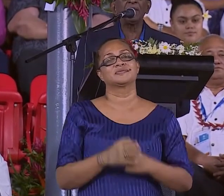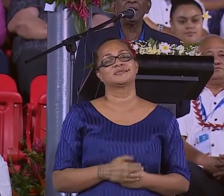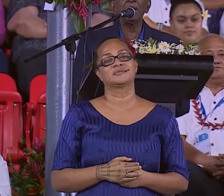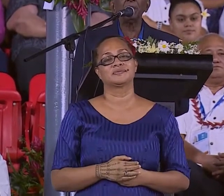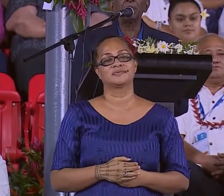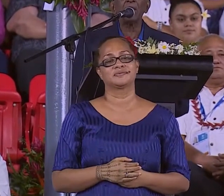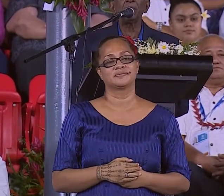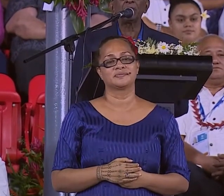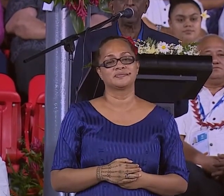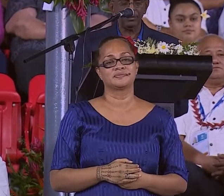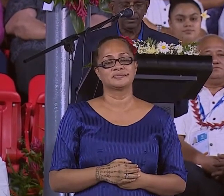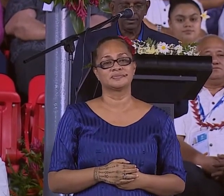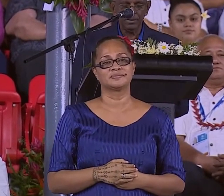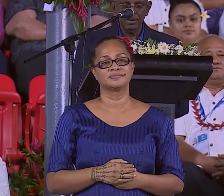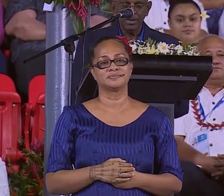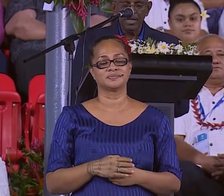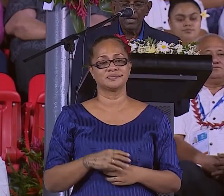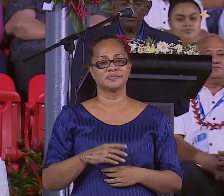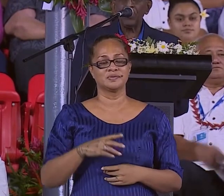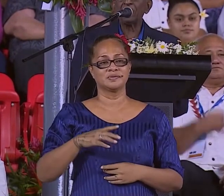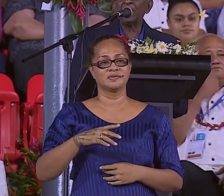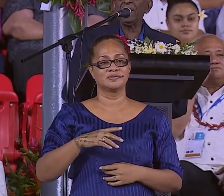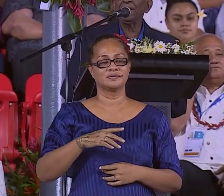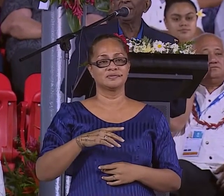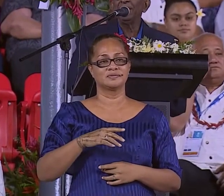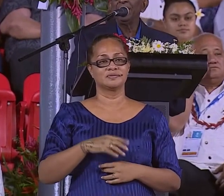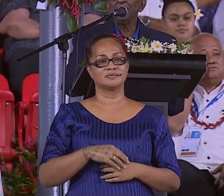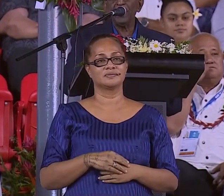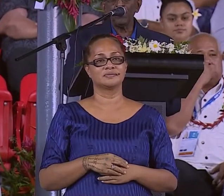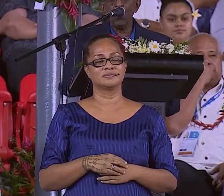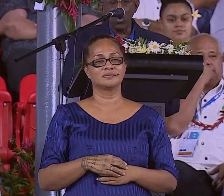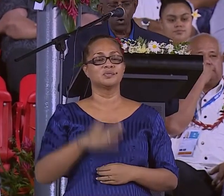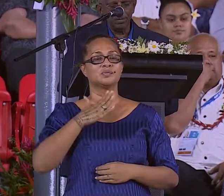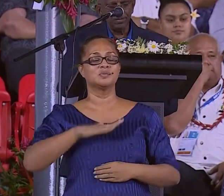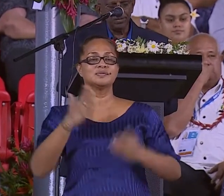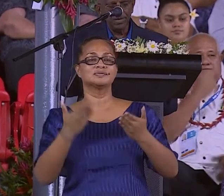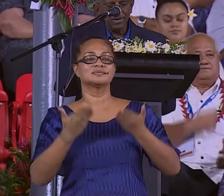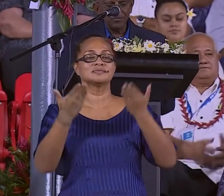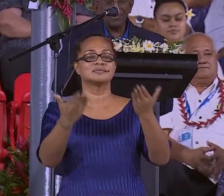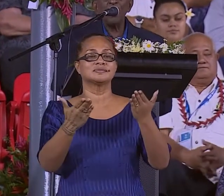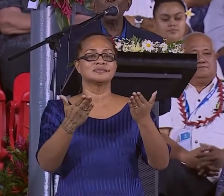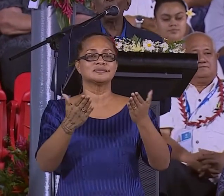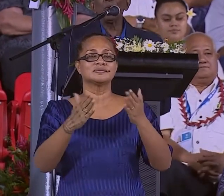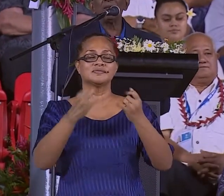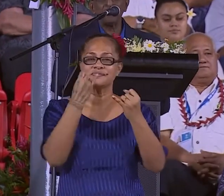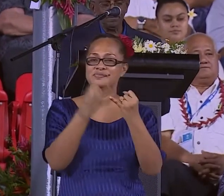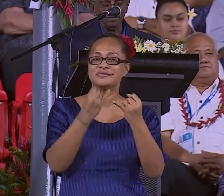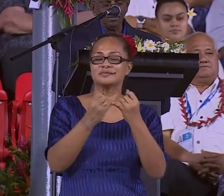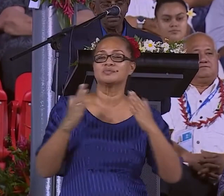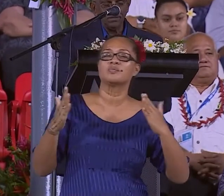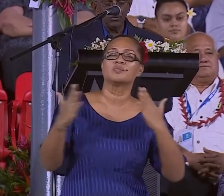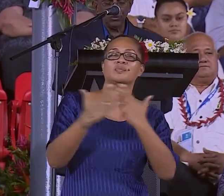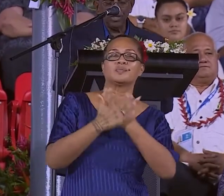the Pacific Games Council, to extend a very warm Samoan